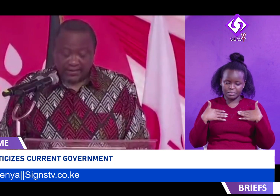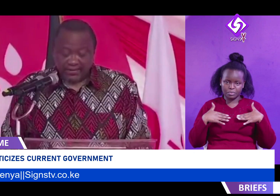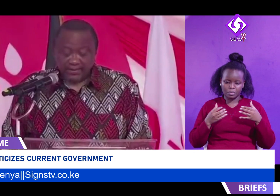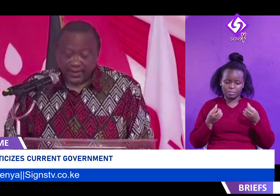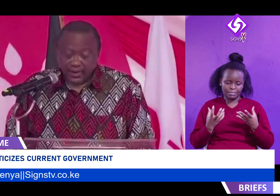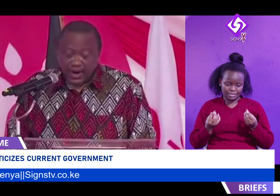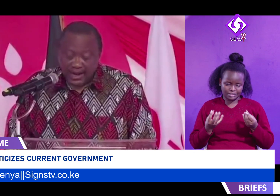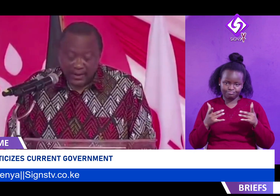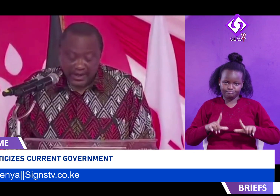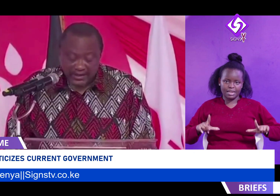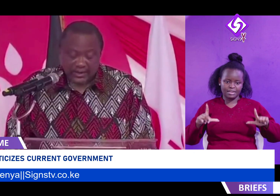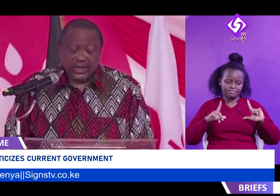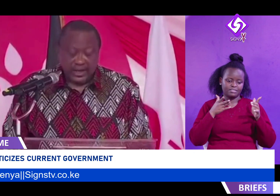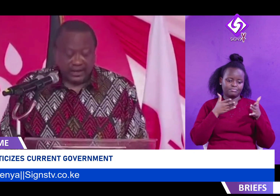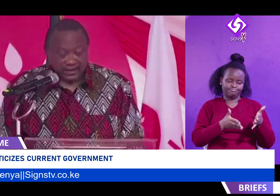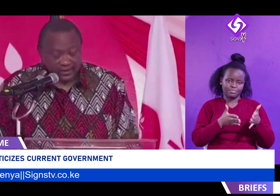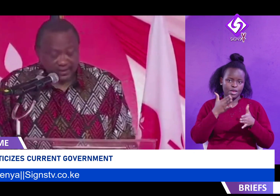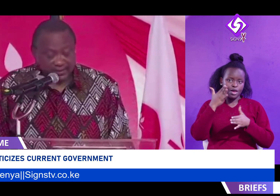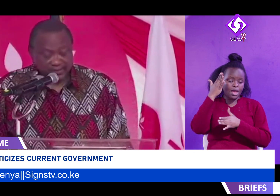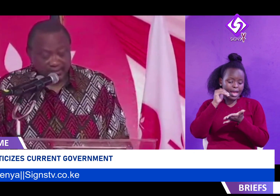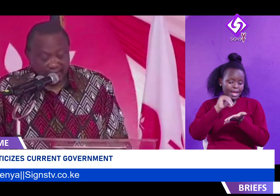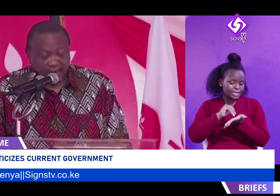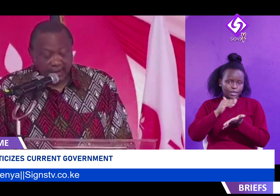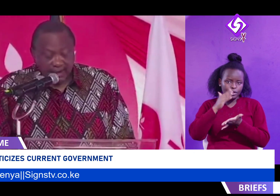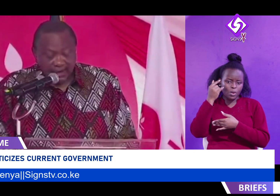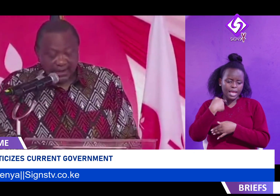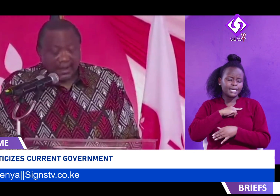again, why are we here today?